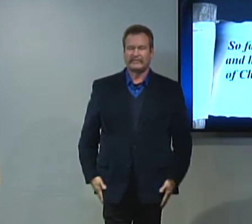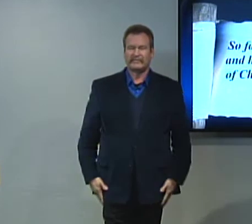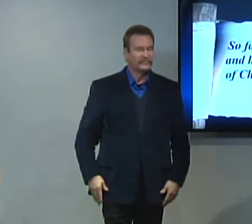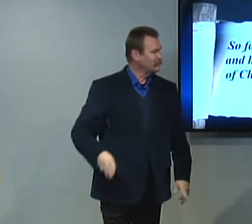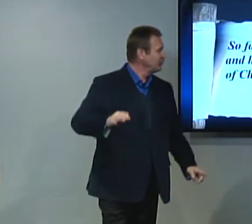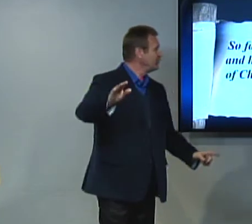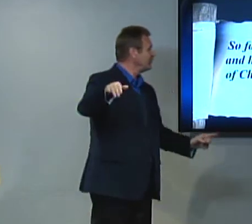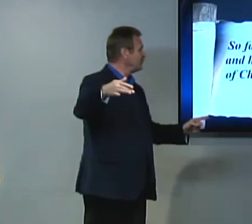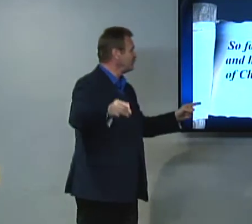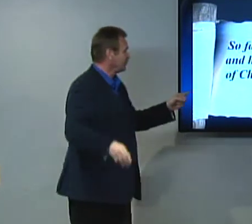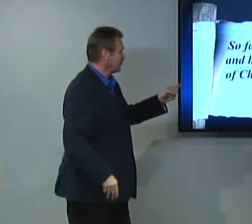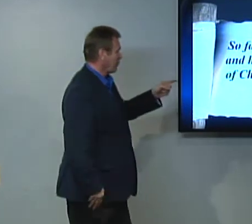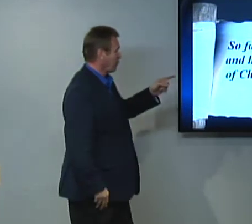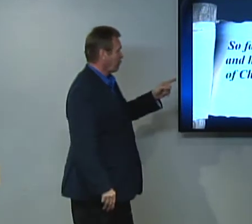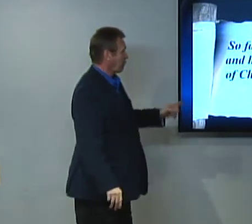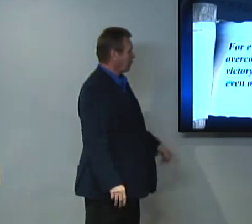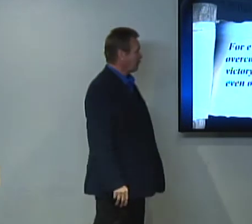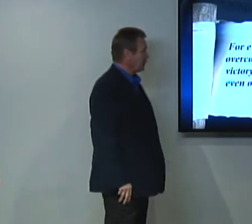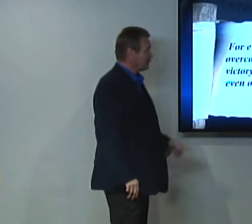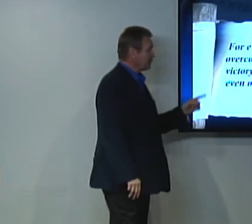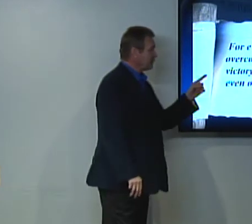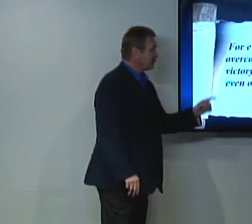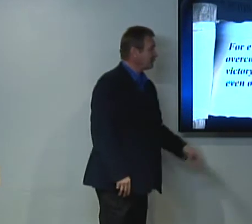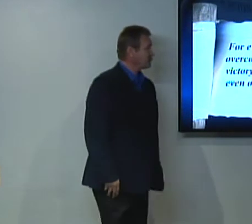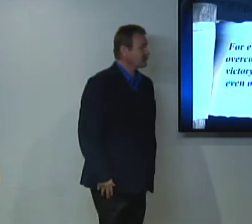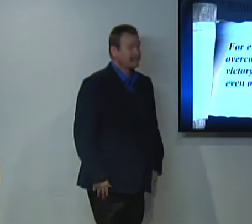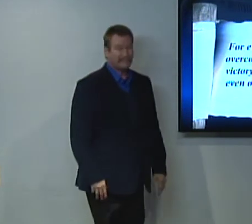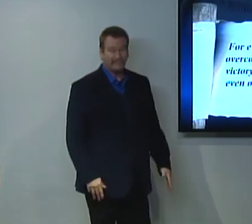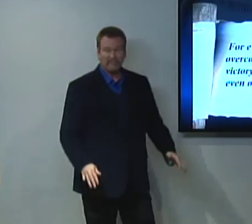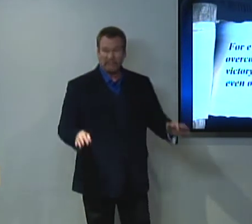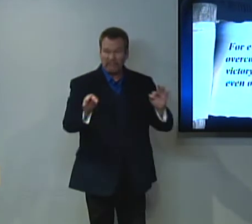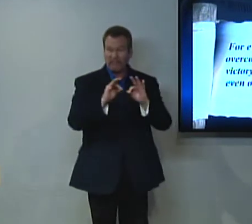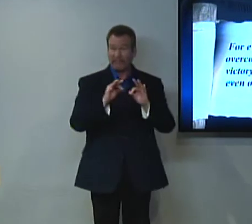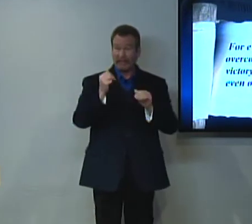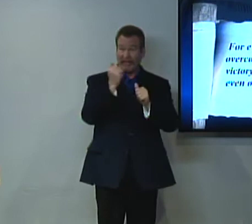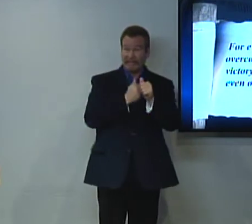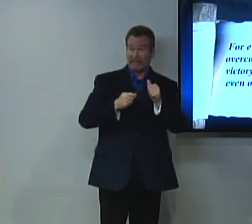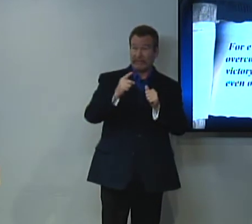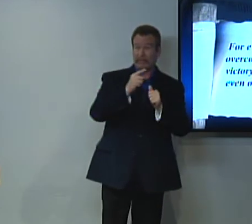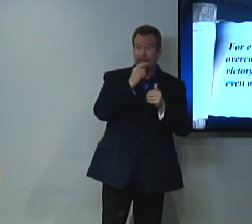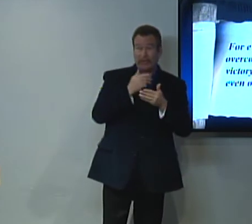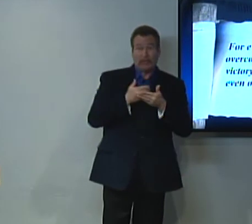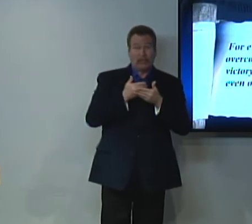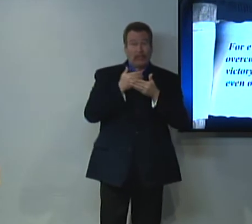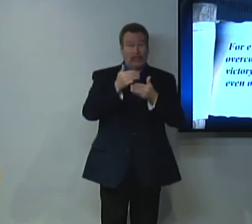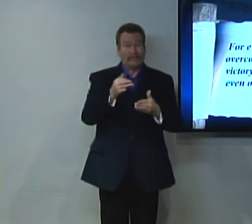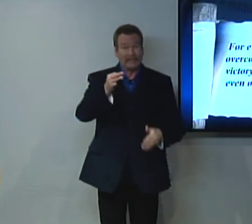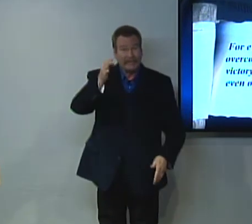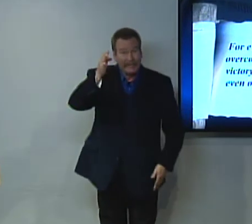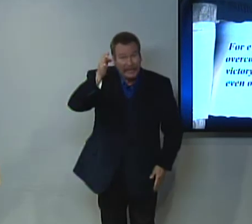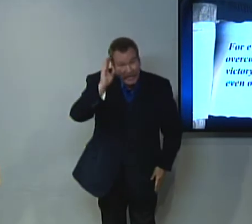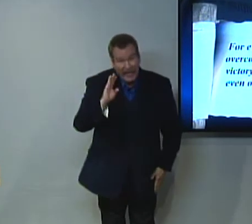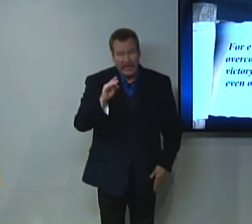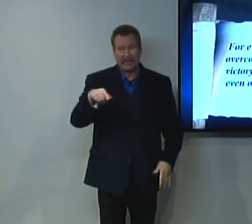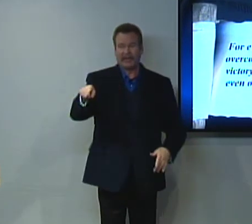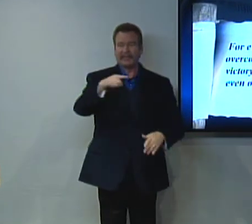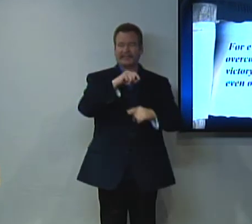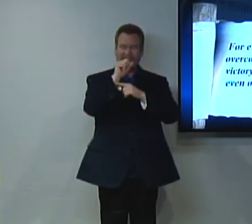Word of God, our faith, so does faith come. And in 1 John, chapter 5, verse 4, it says,